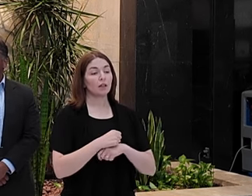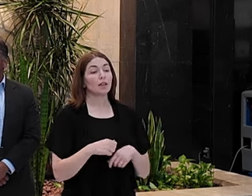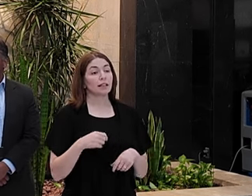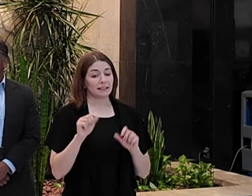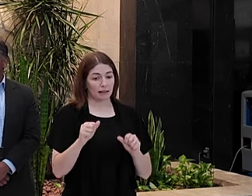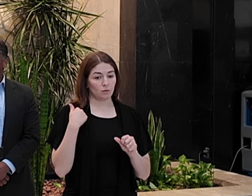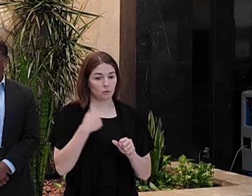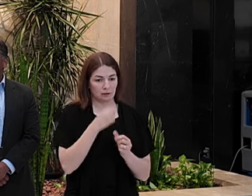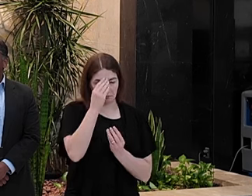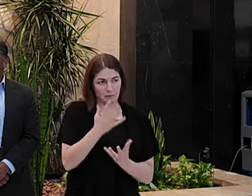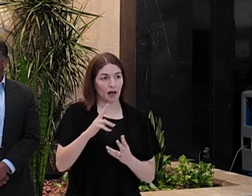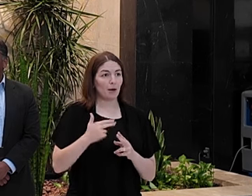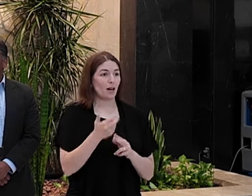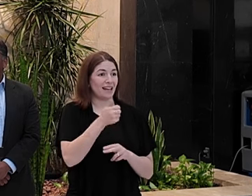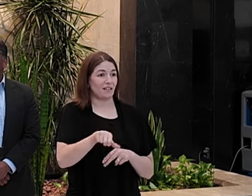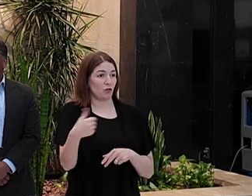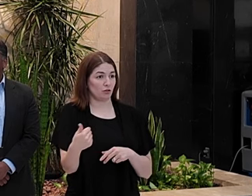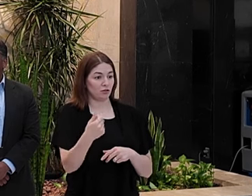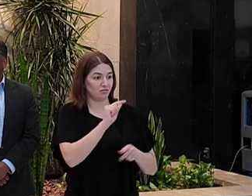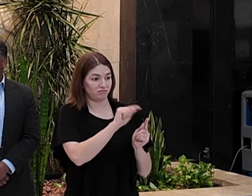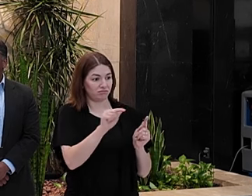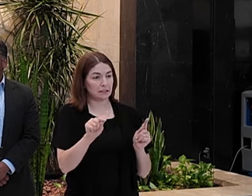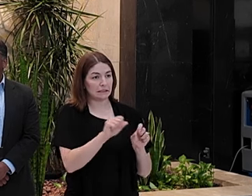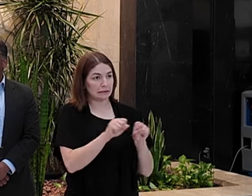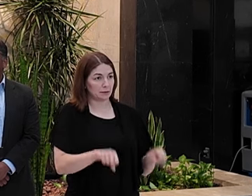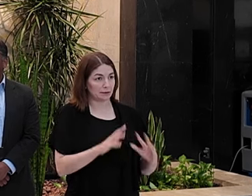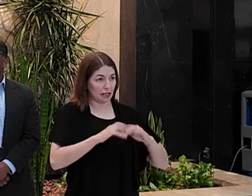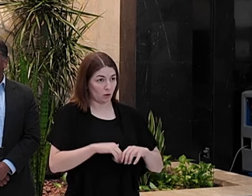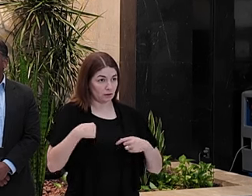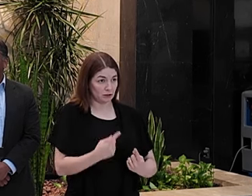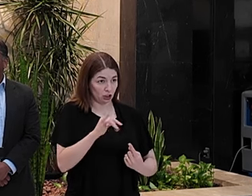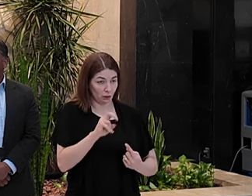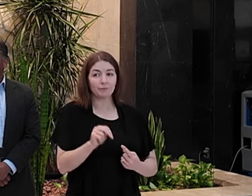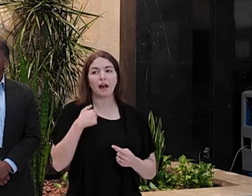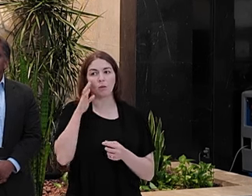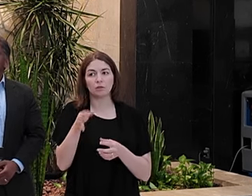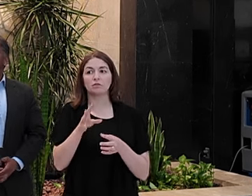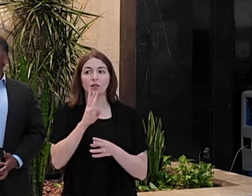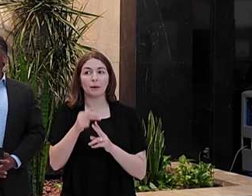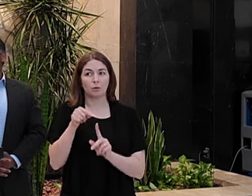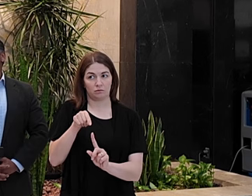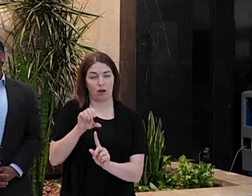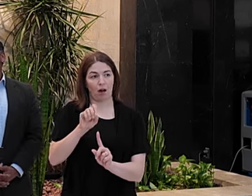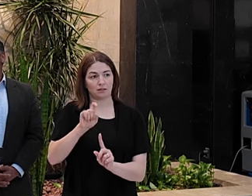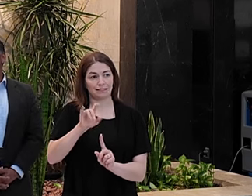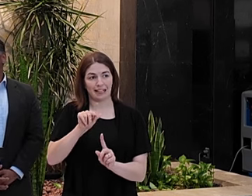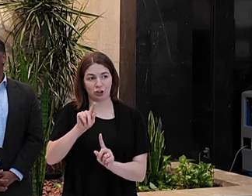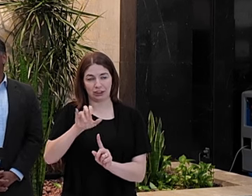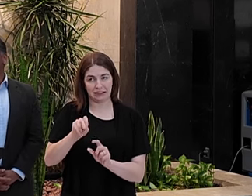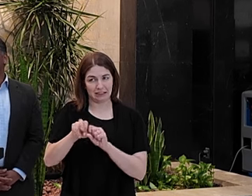systems may have been down since January? I'm going to speak to the system in play where you're talking about right now is an oxidation system.